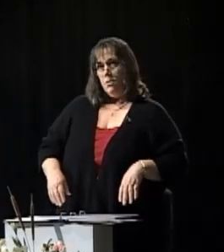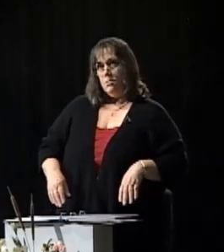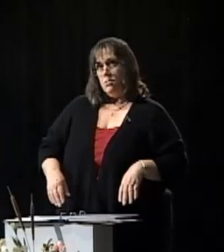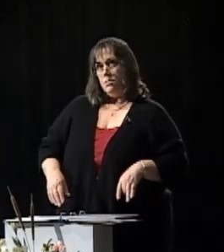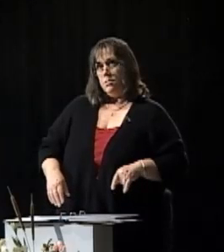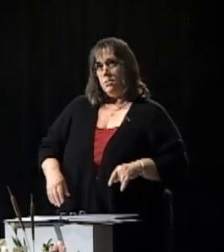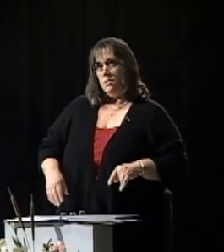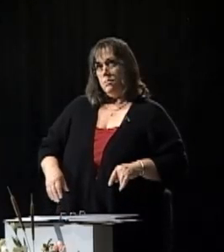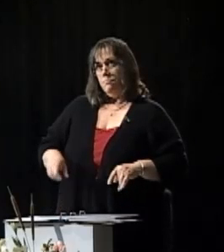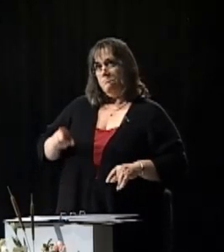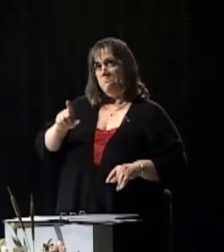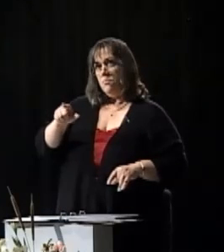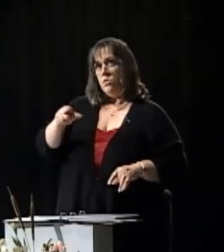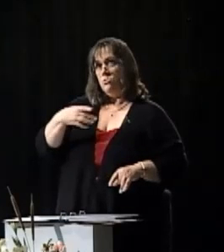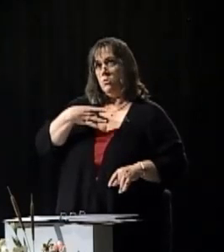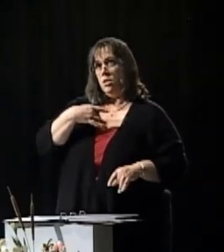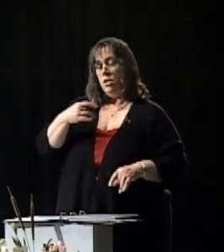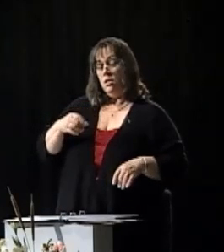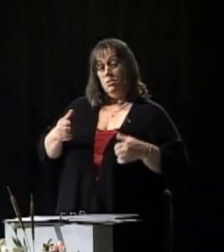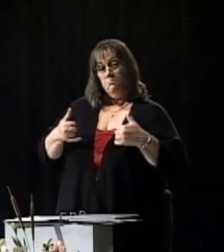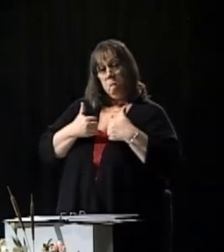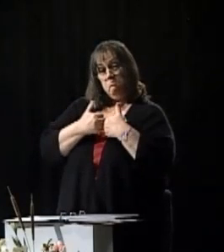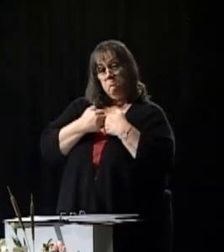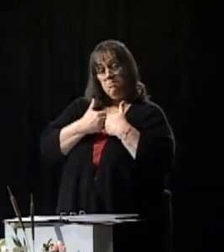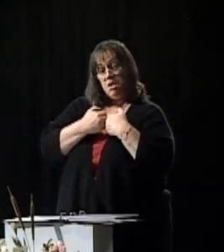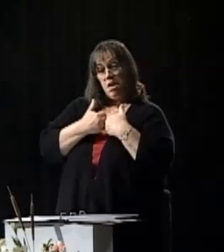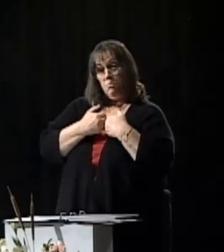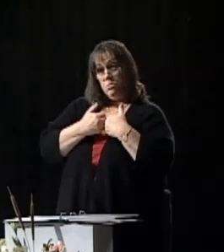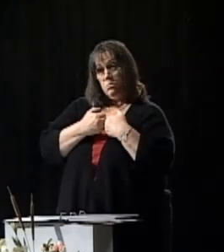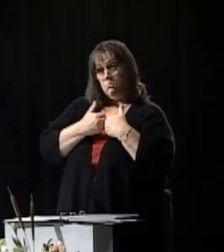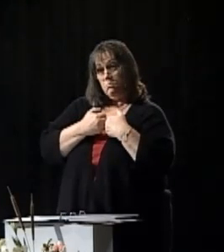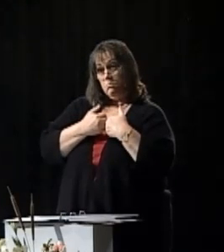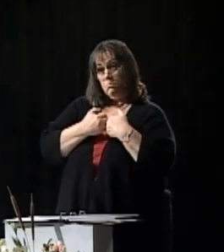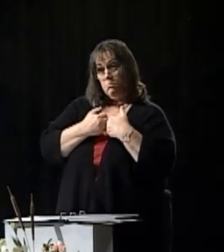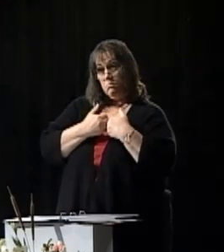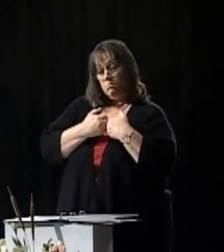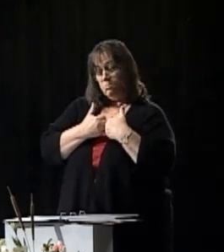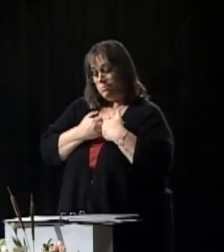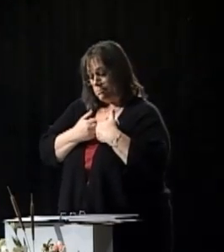Let's see. Do you like games?